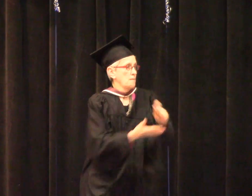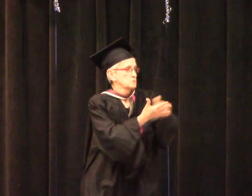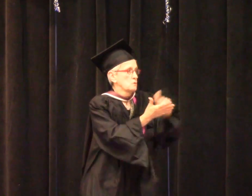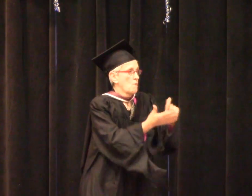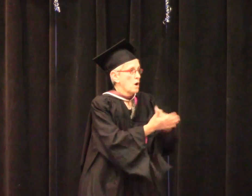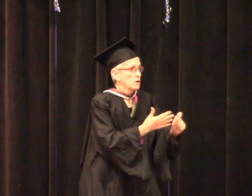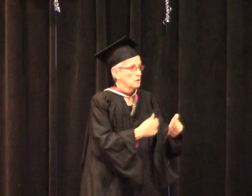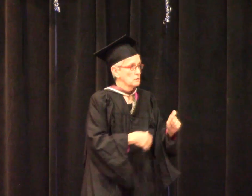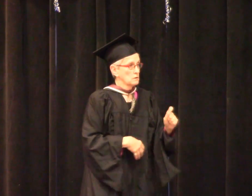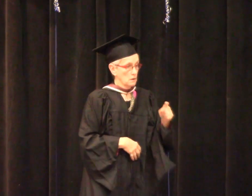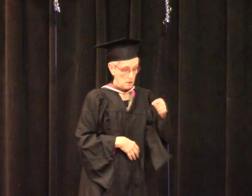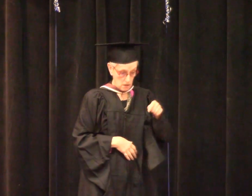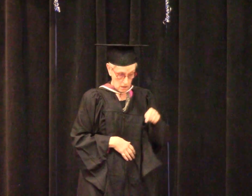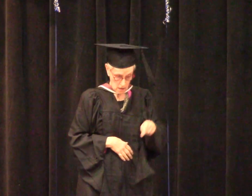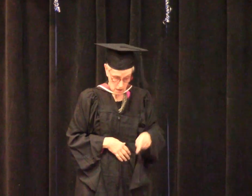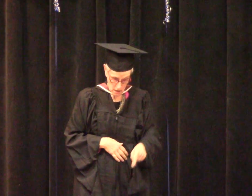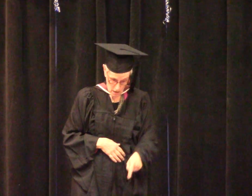free. In the process, she drops her marker.